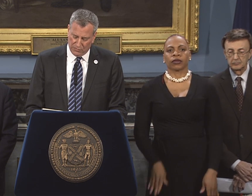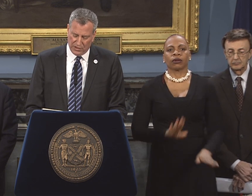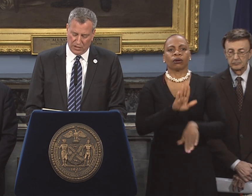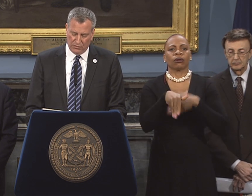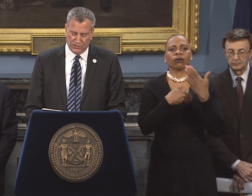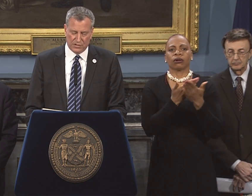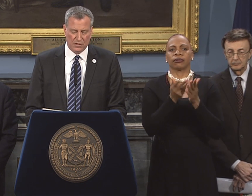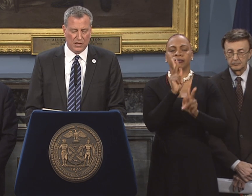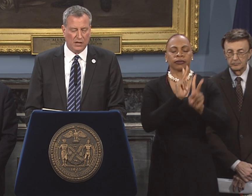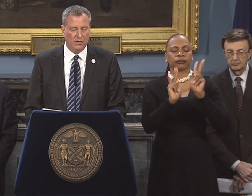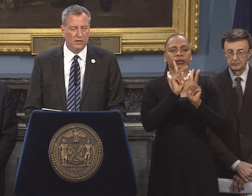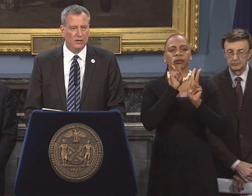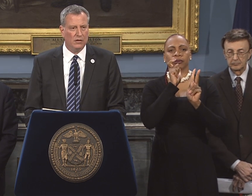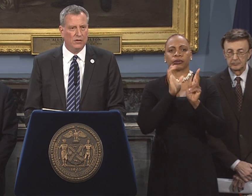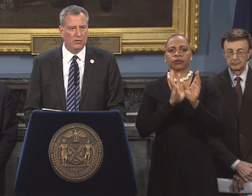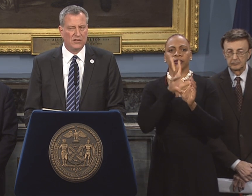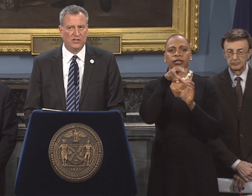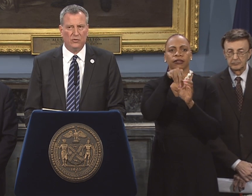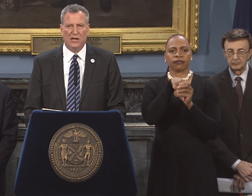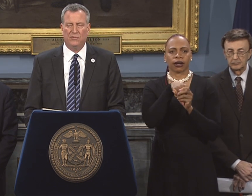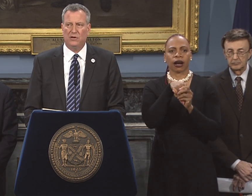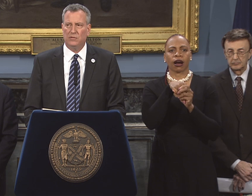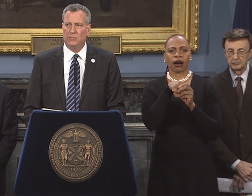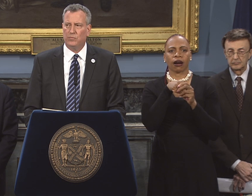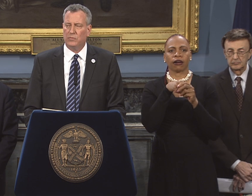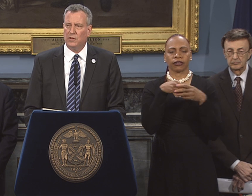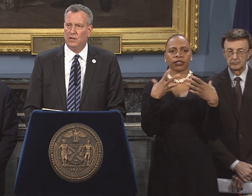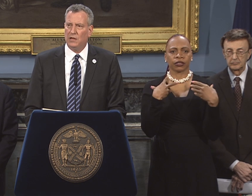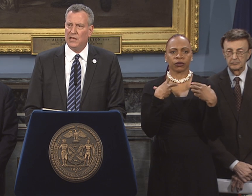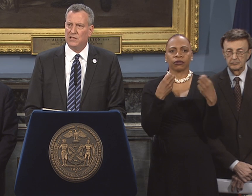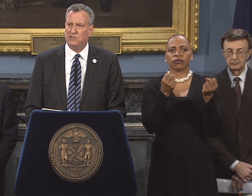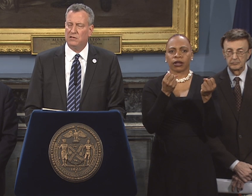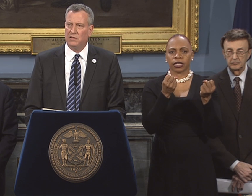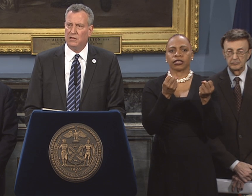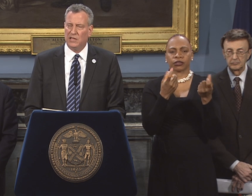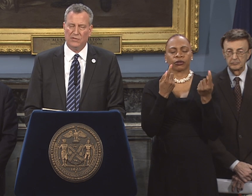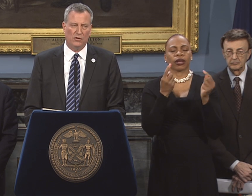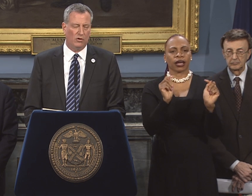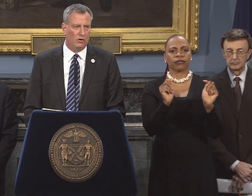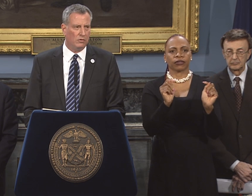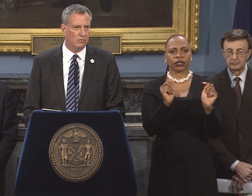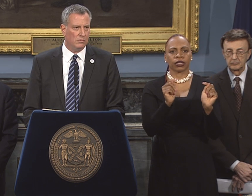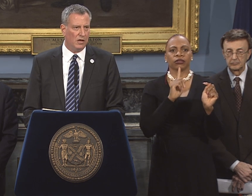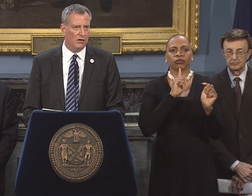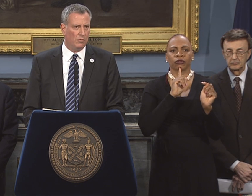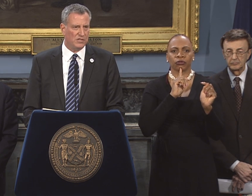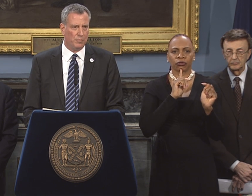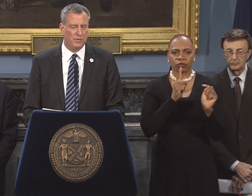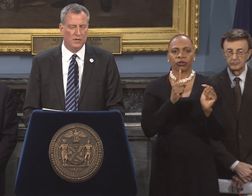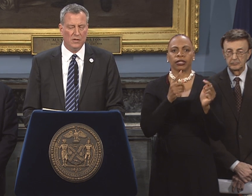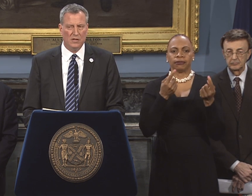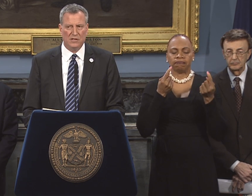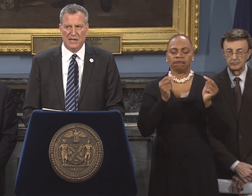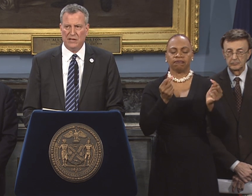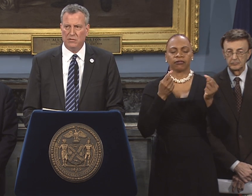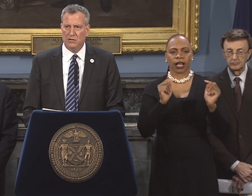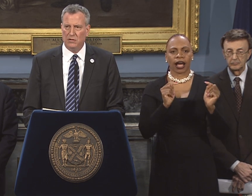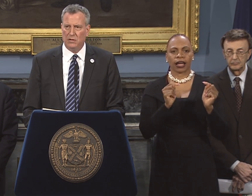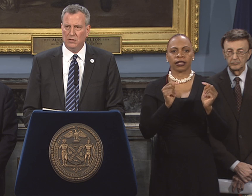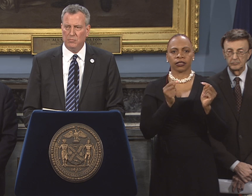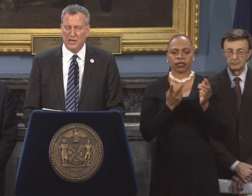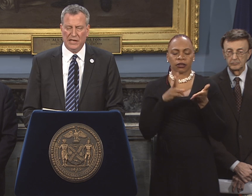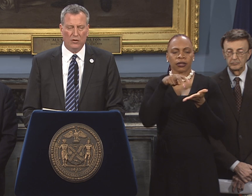Everyone involved in the rescue effort has given their all. I was up